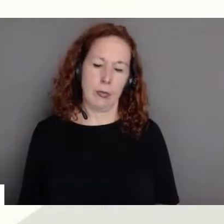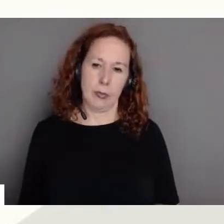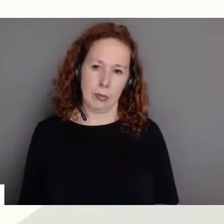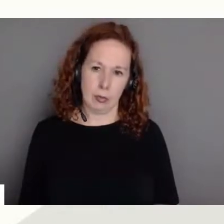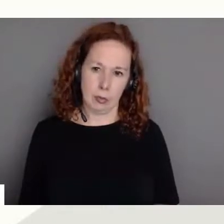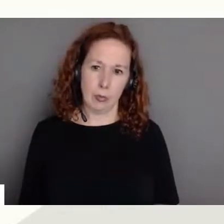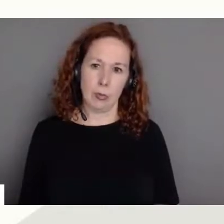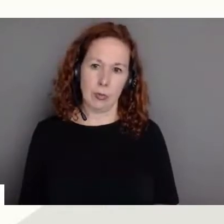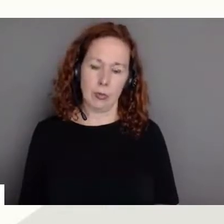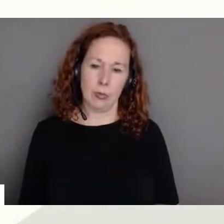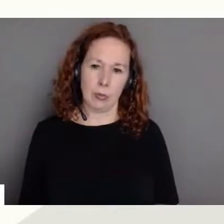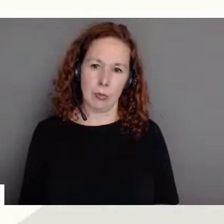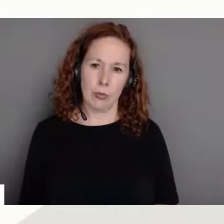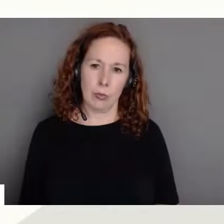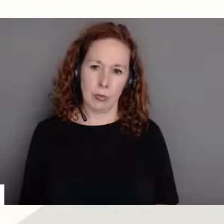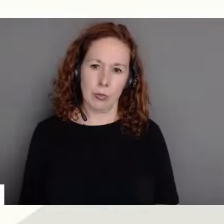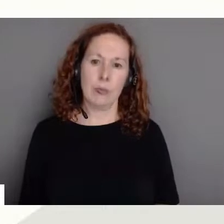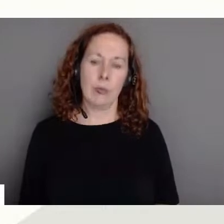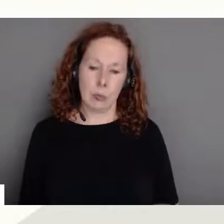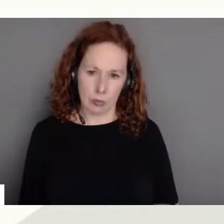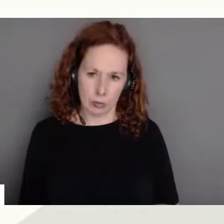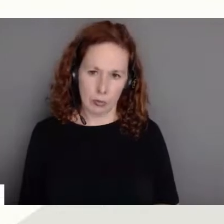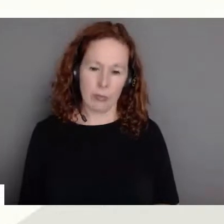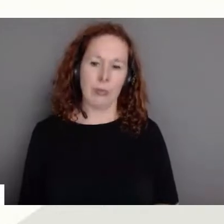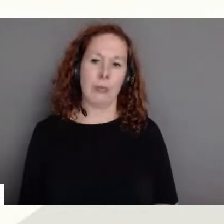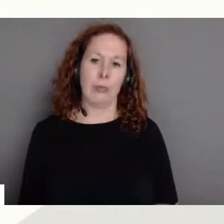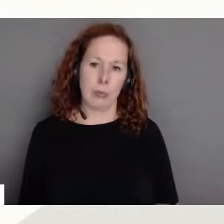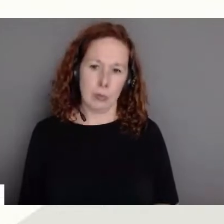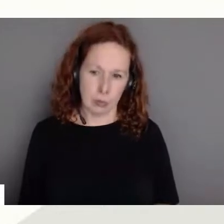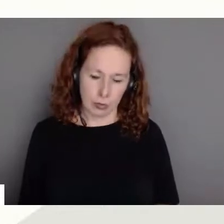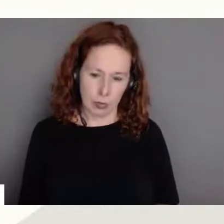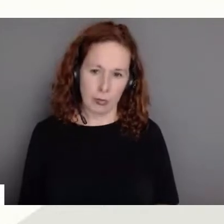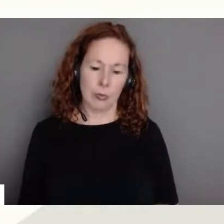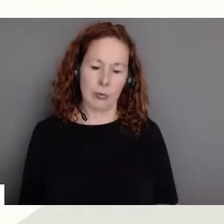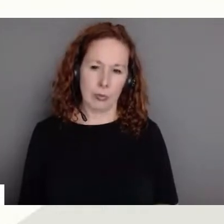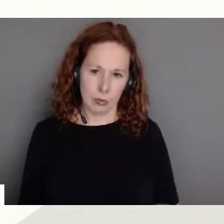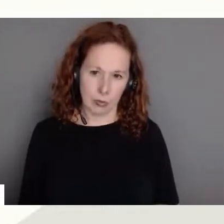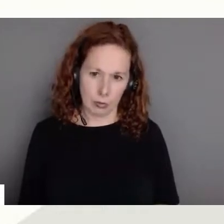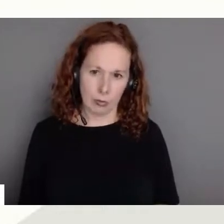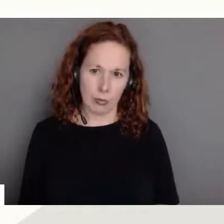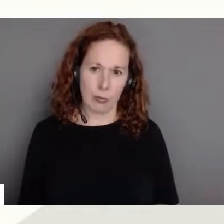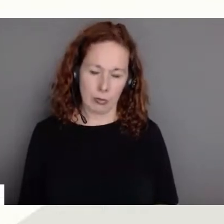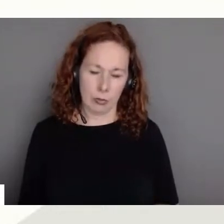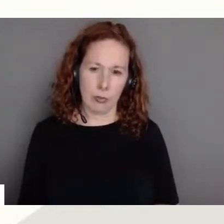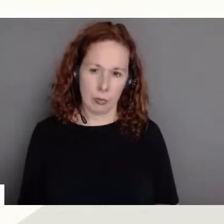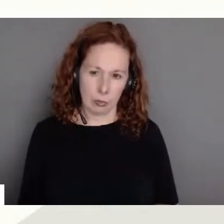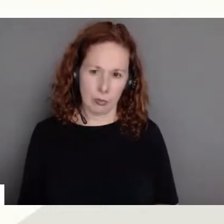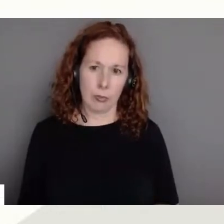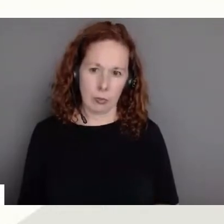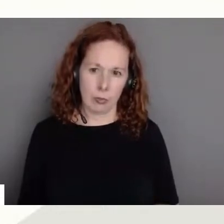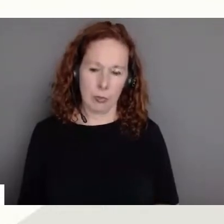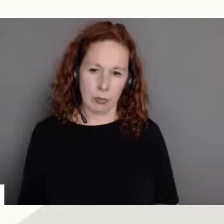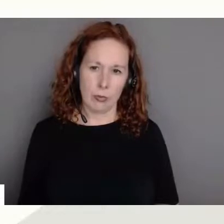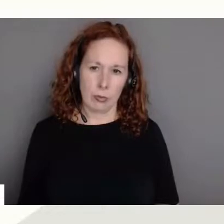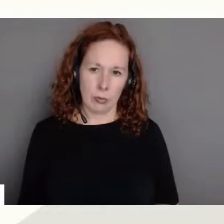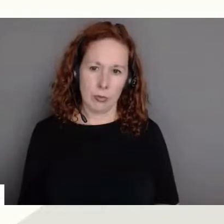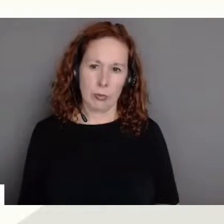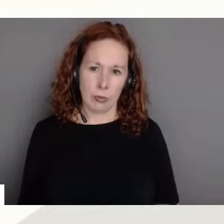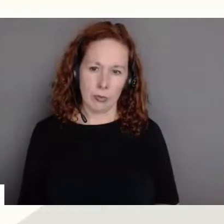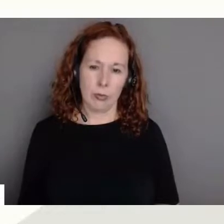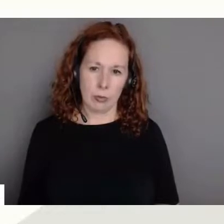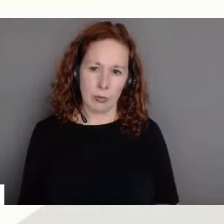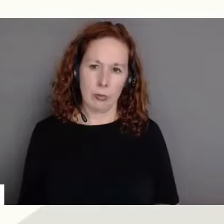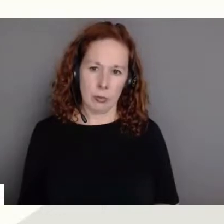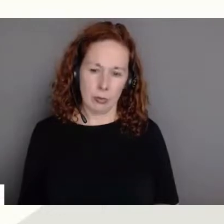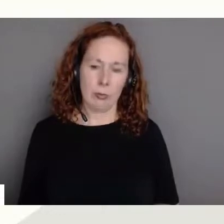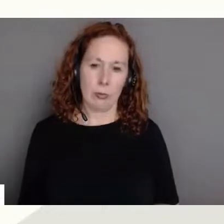on deaf culture and your role within the culture, around the culture, and how that works. I thought that was brilliantly and